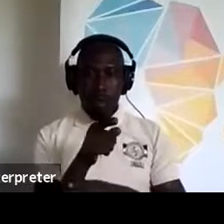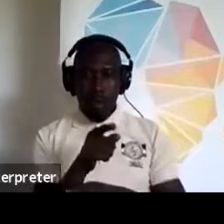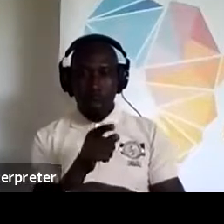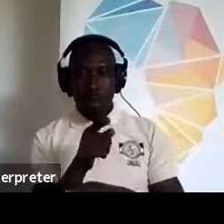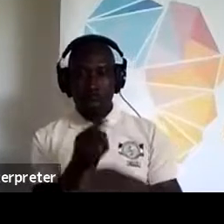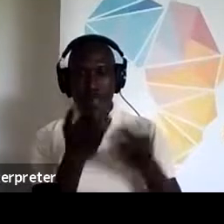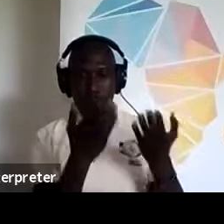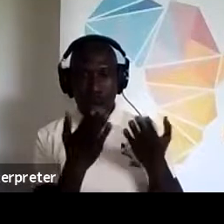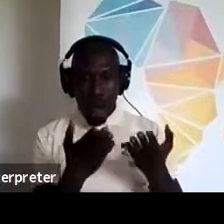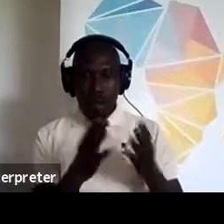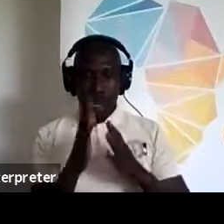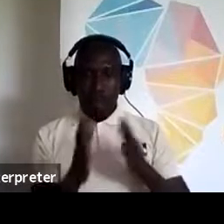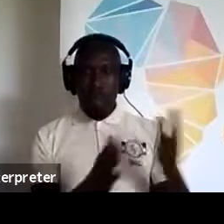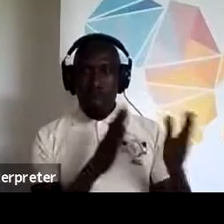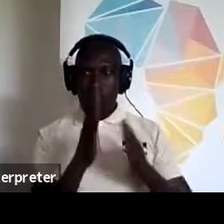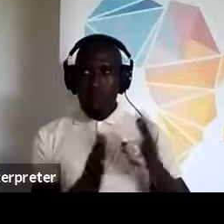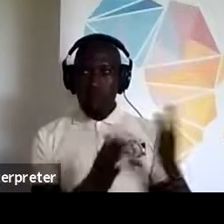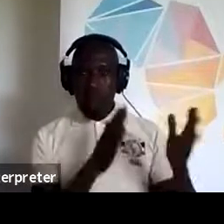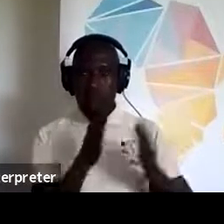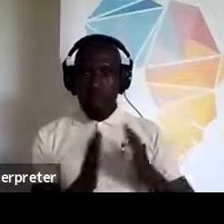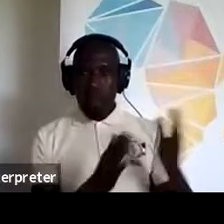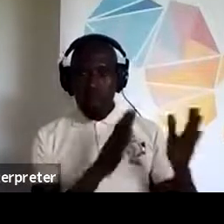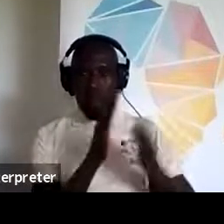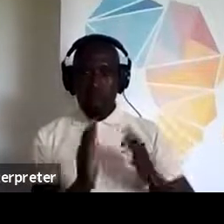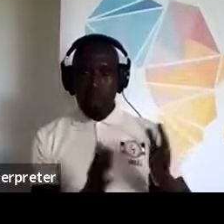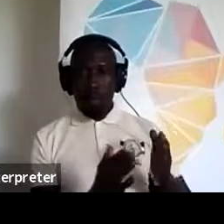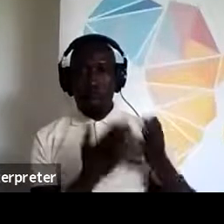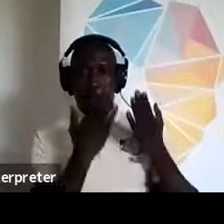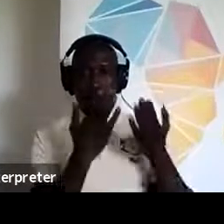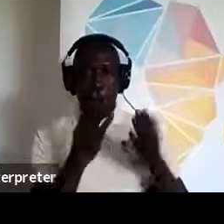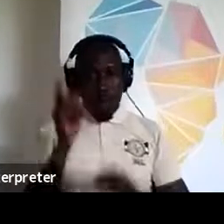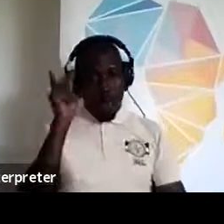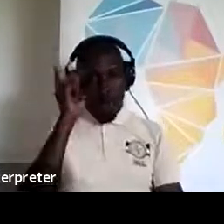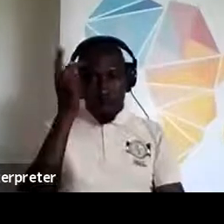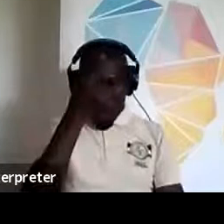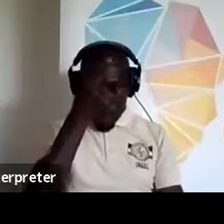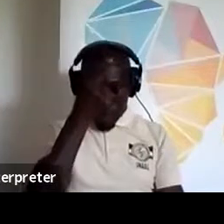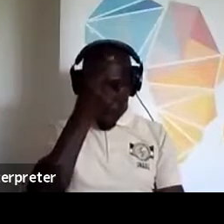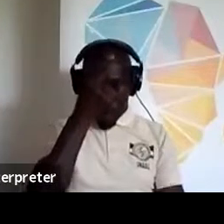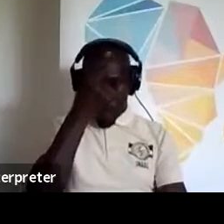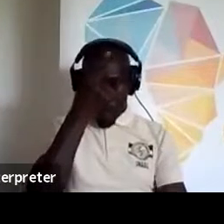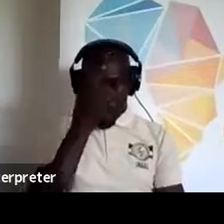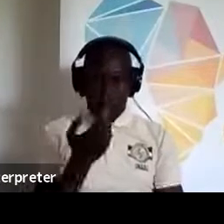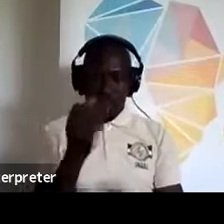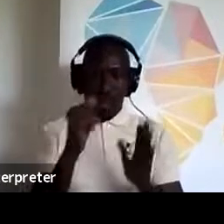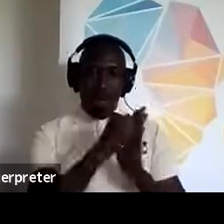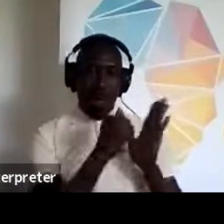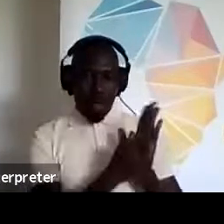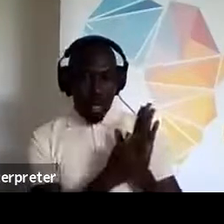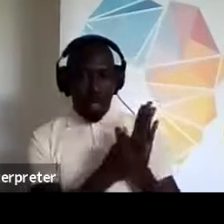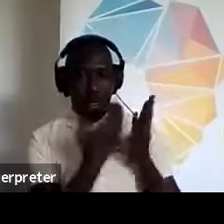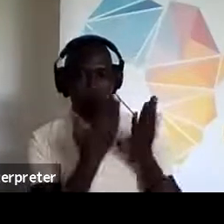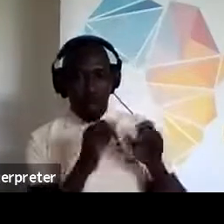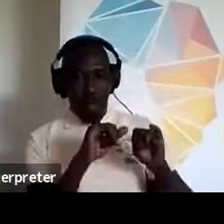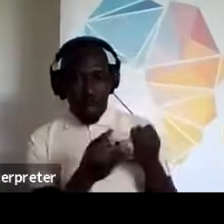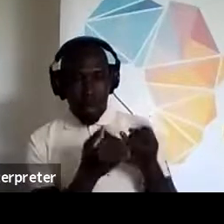have a plan, they have a policy, they have an agenda to make sure